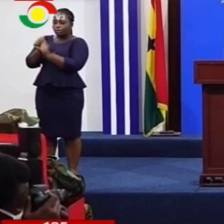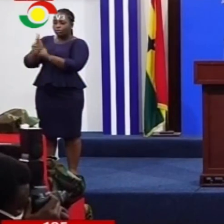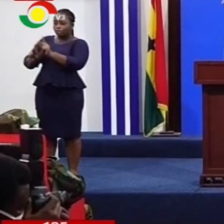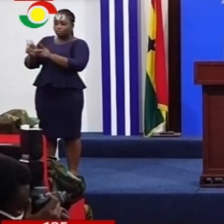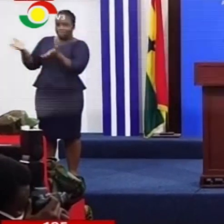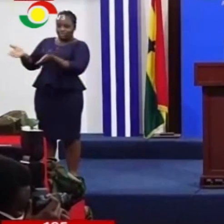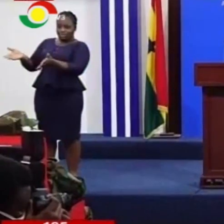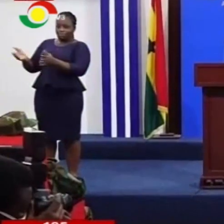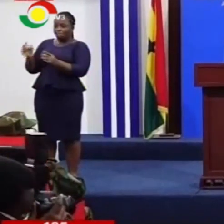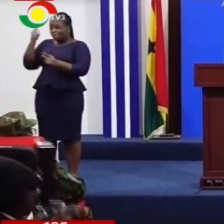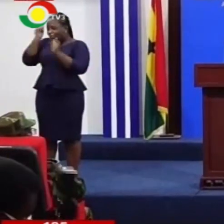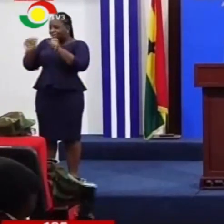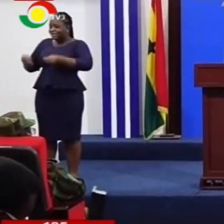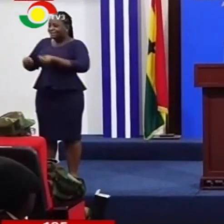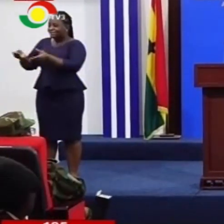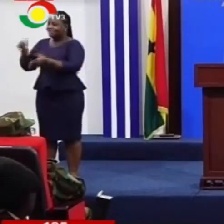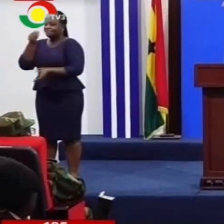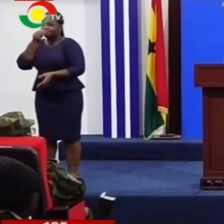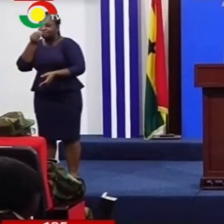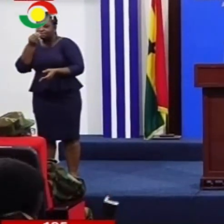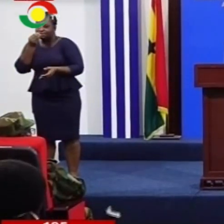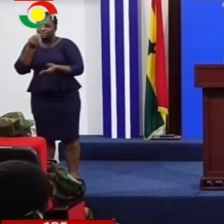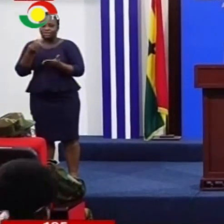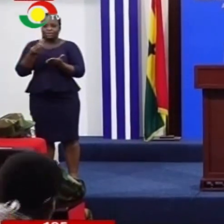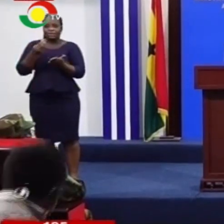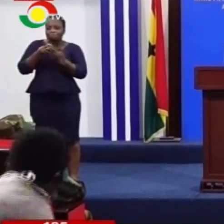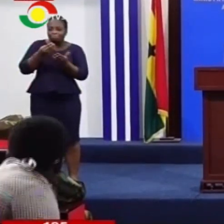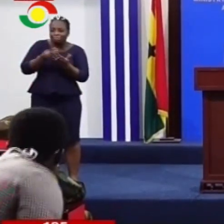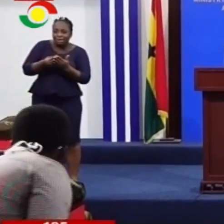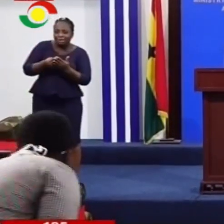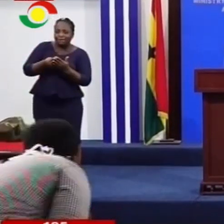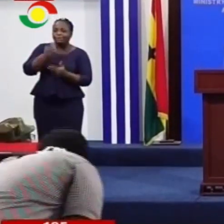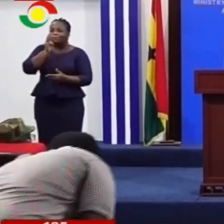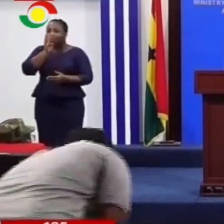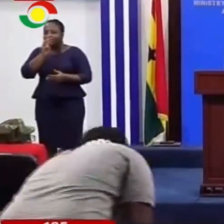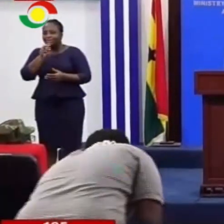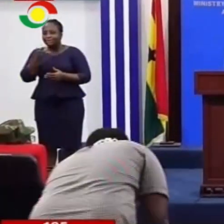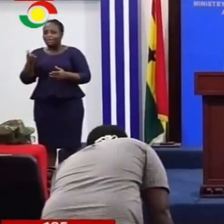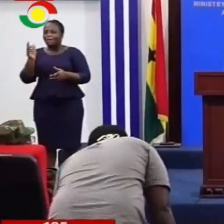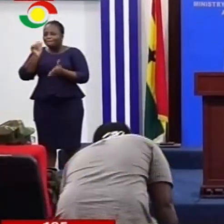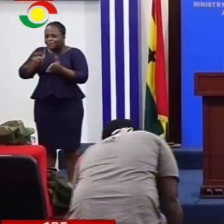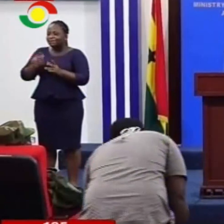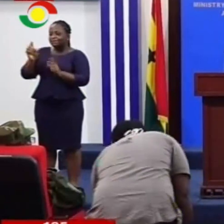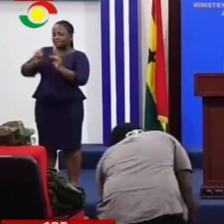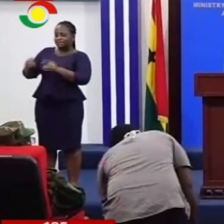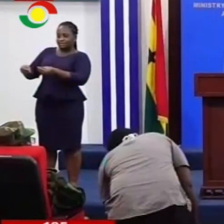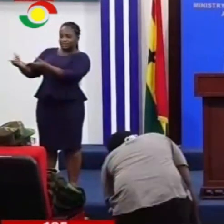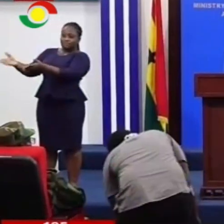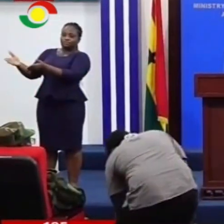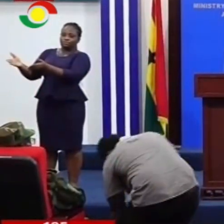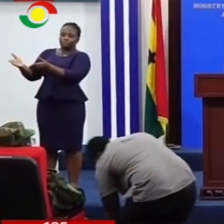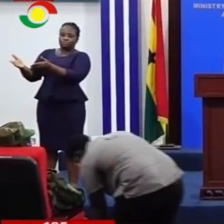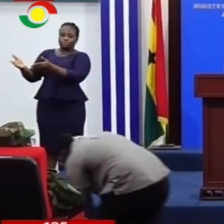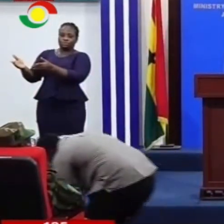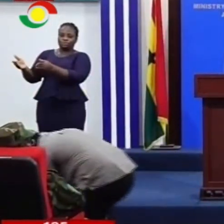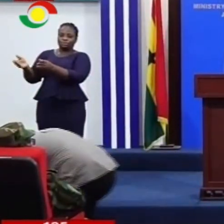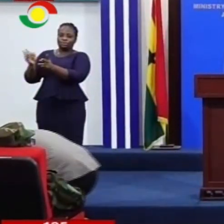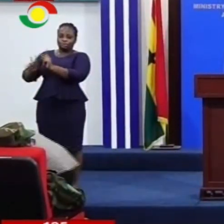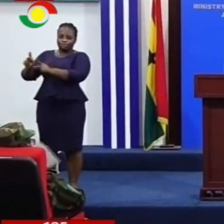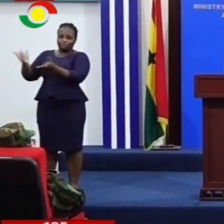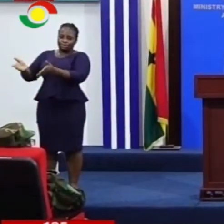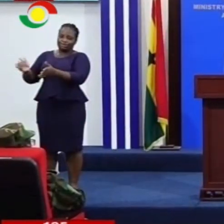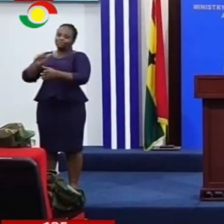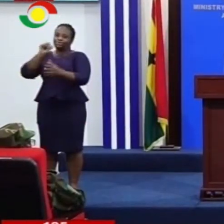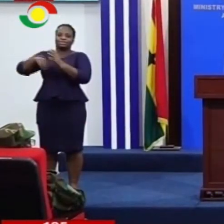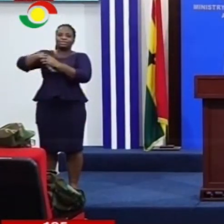are giving them logistics. Who are we giving the logistics to? We have to give to those who are here, not those who are out. That is why we are. We